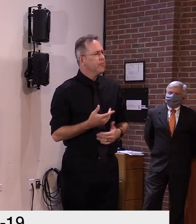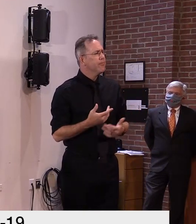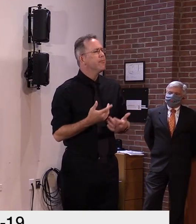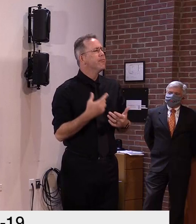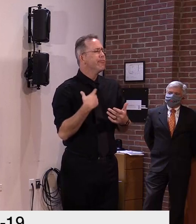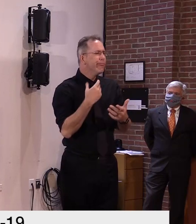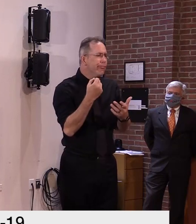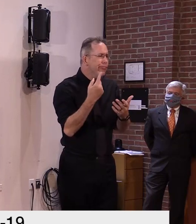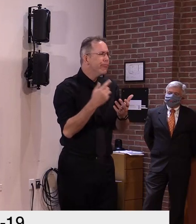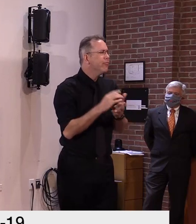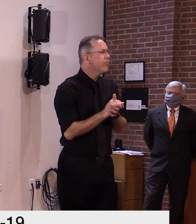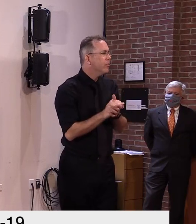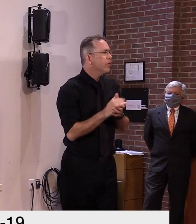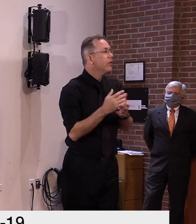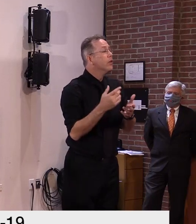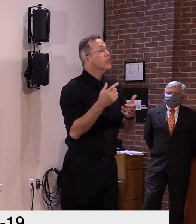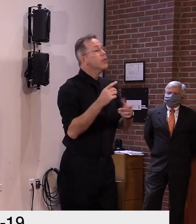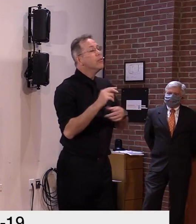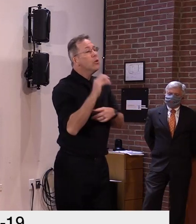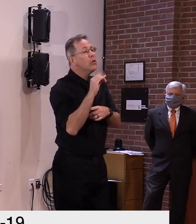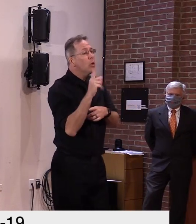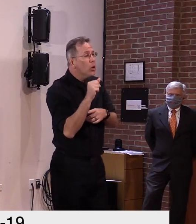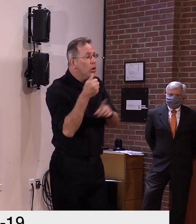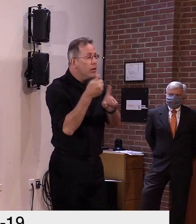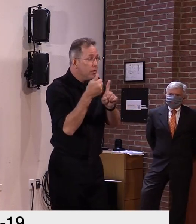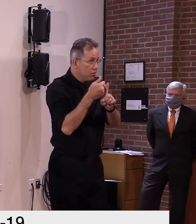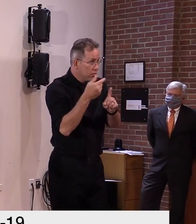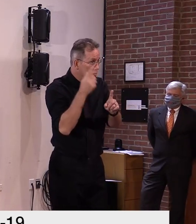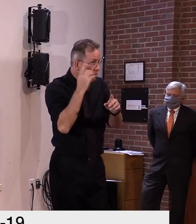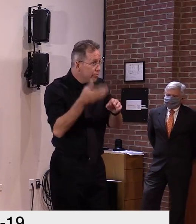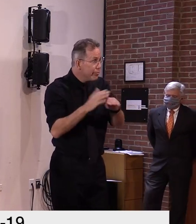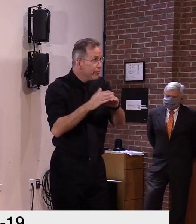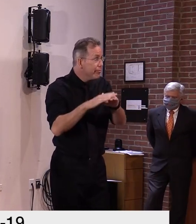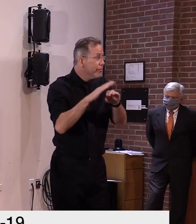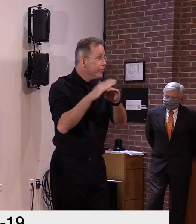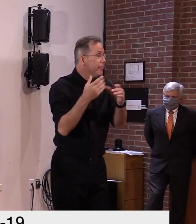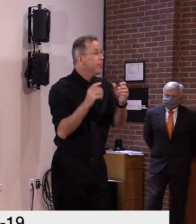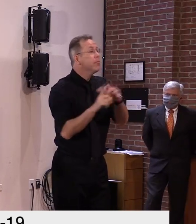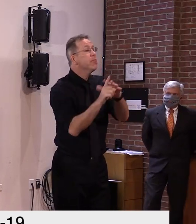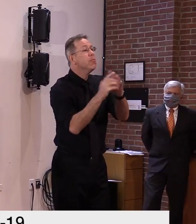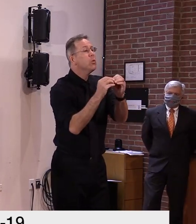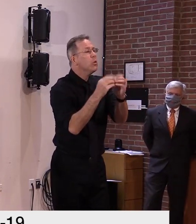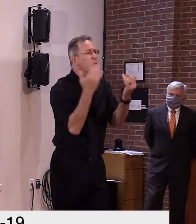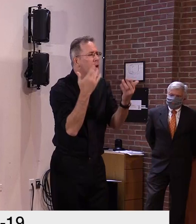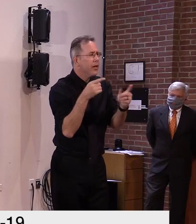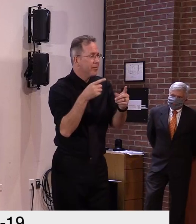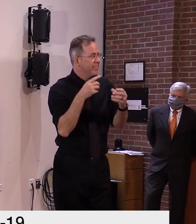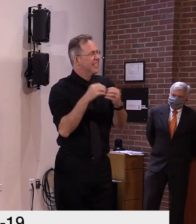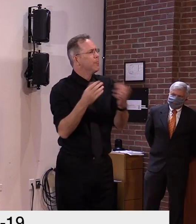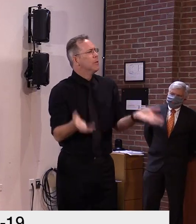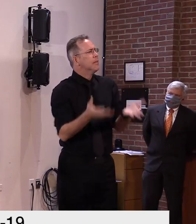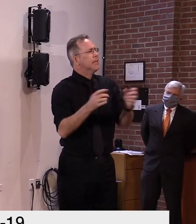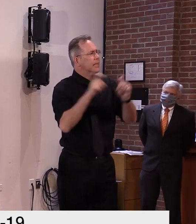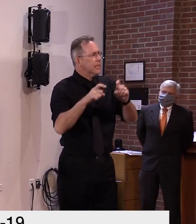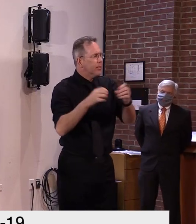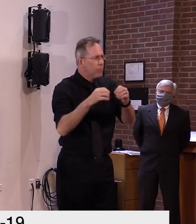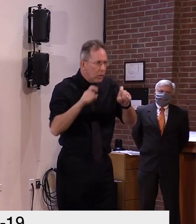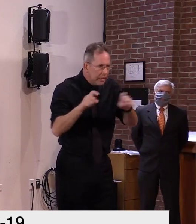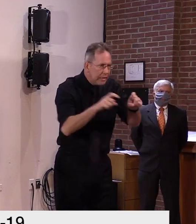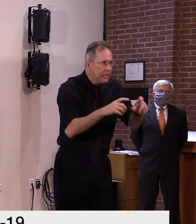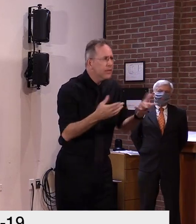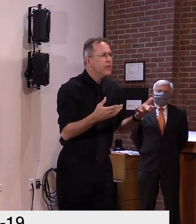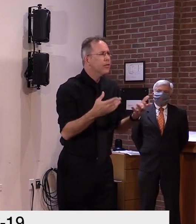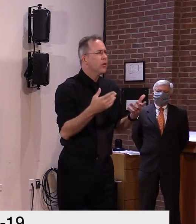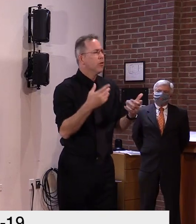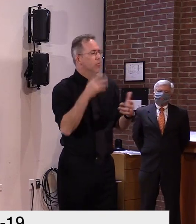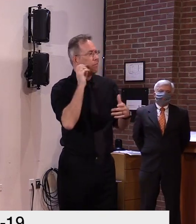capita are a little higher because they're doing so much testing. But it's clear that it's quite significant, the situation that's happening in North Dakota and South